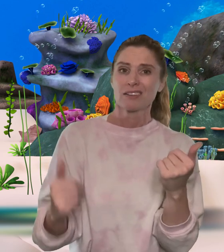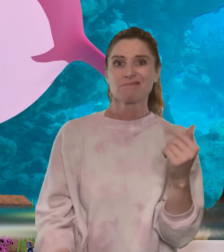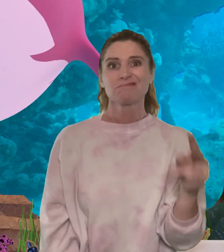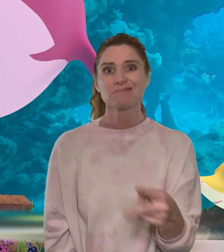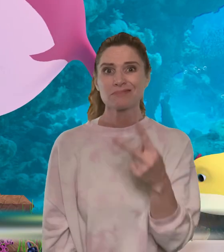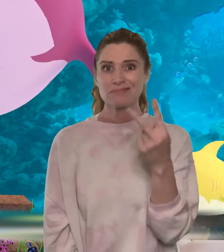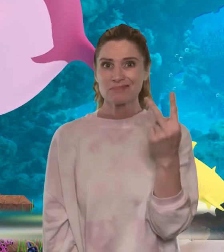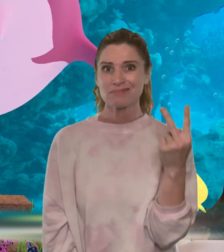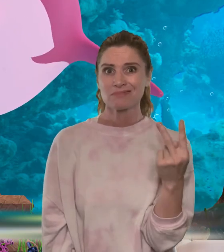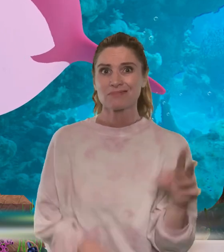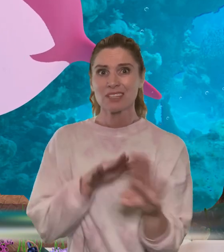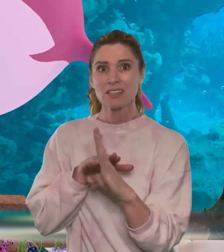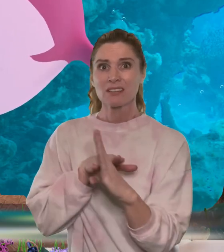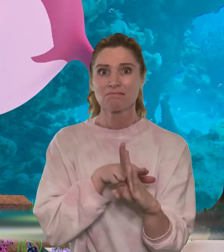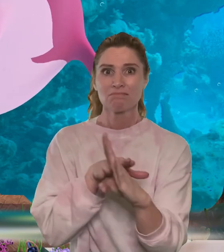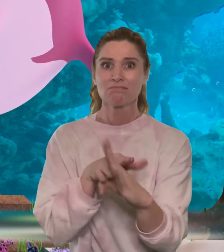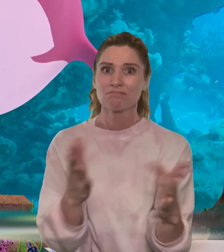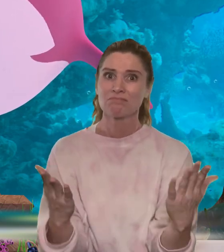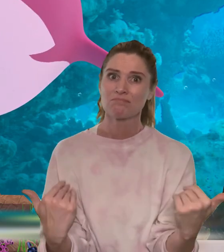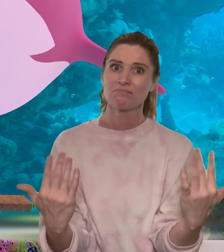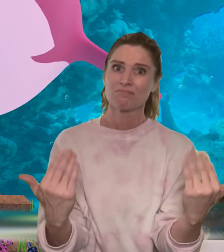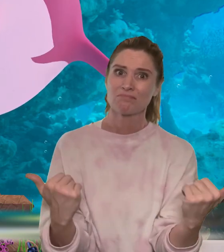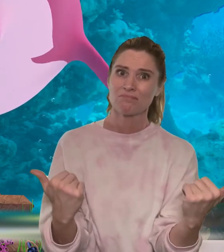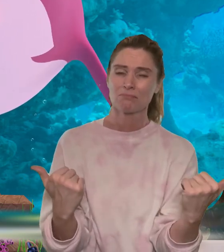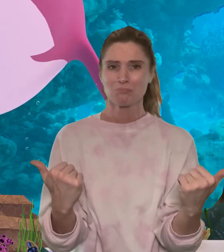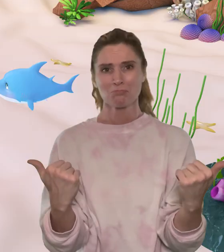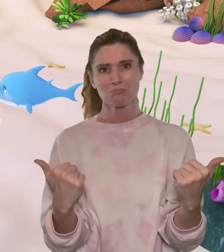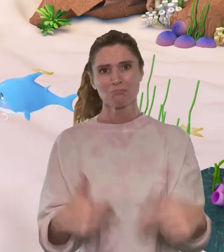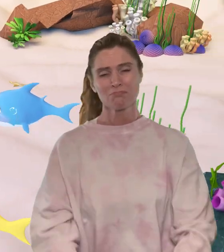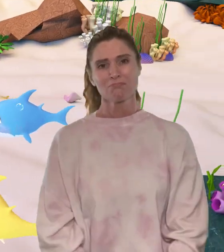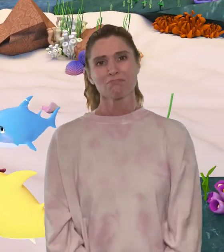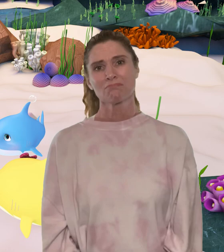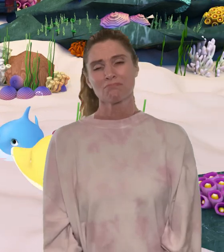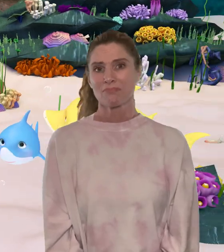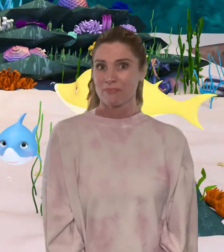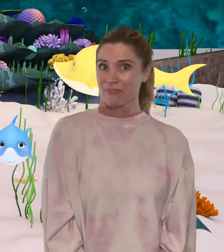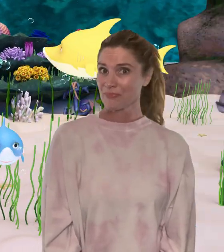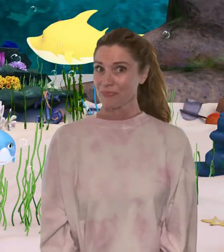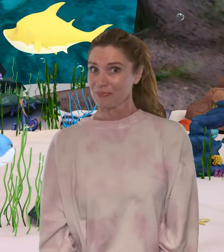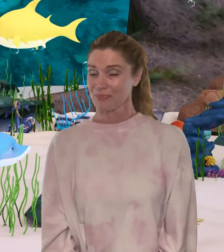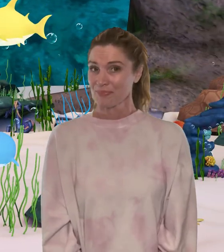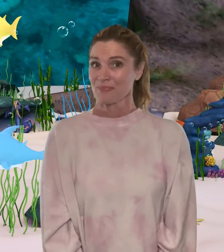back." But only two little sharks came back.